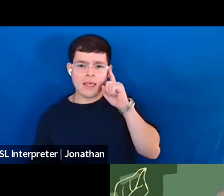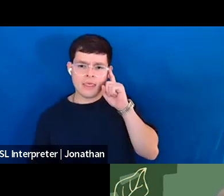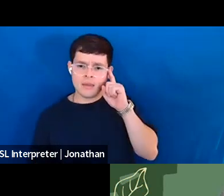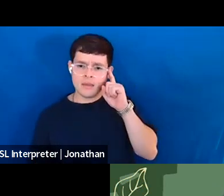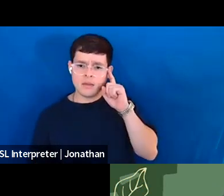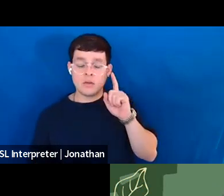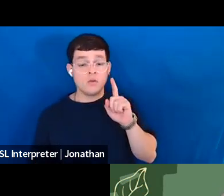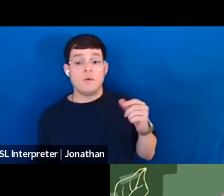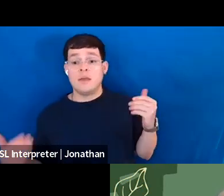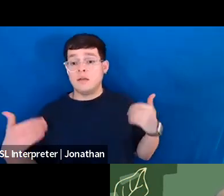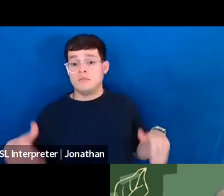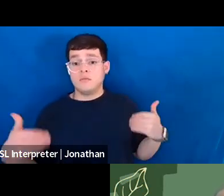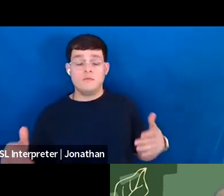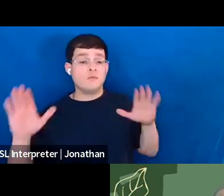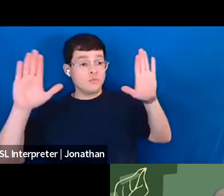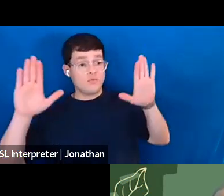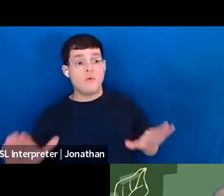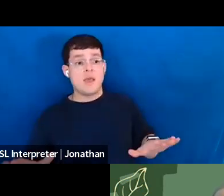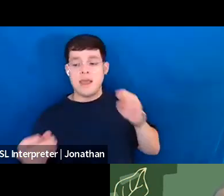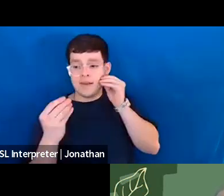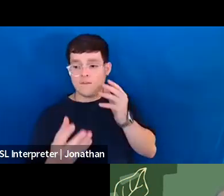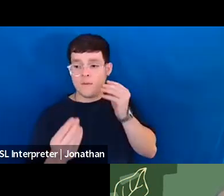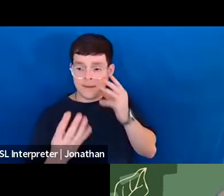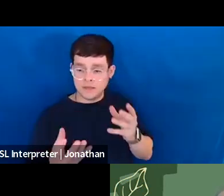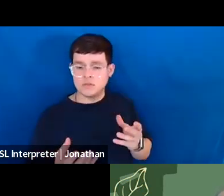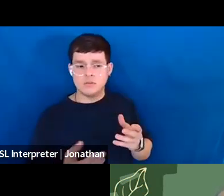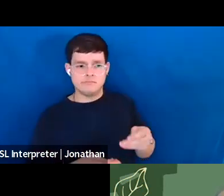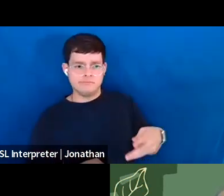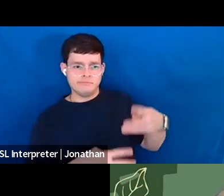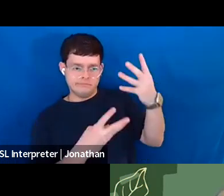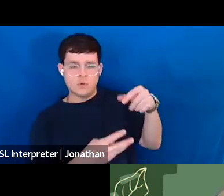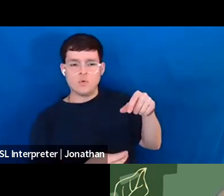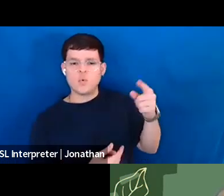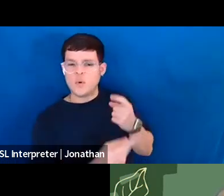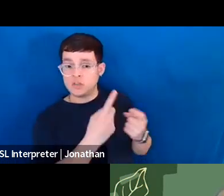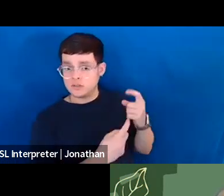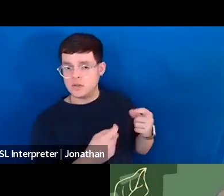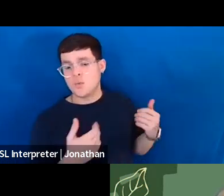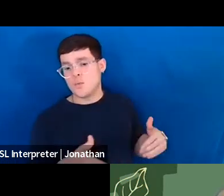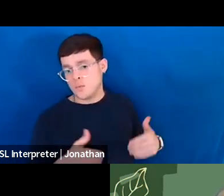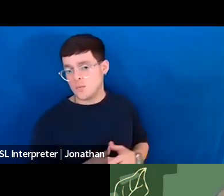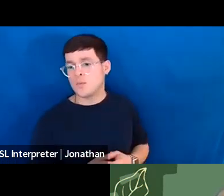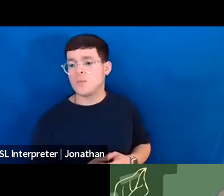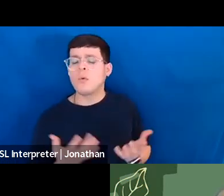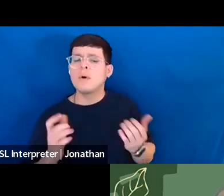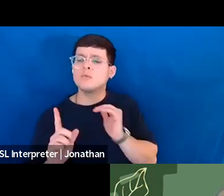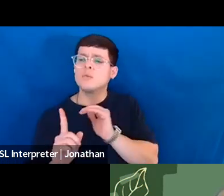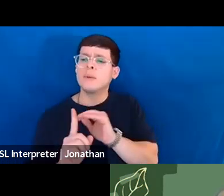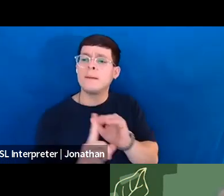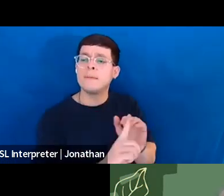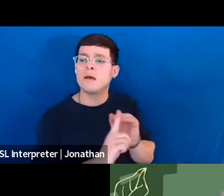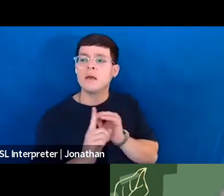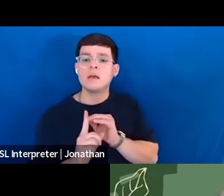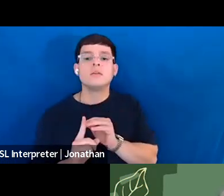of good information here that's come in through the Q&A portal. We do want to remind you that